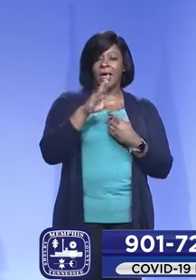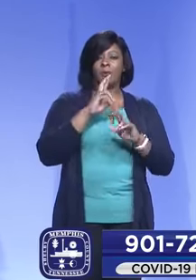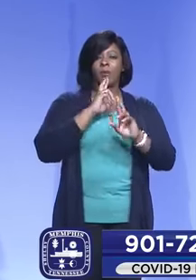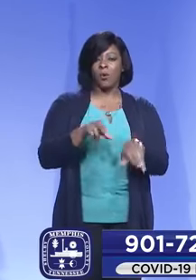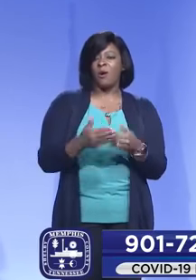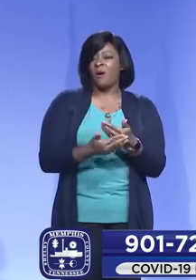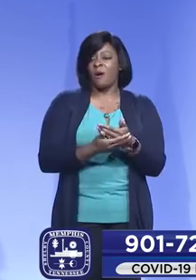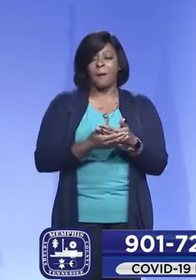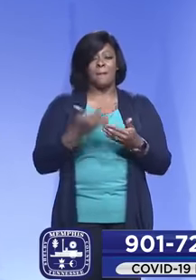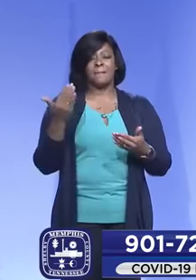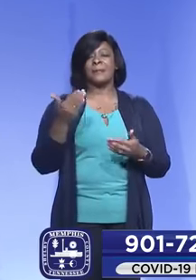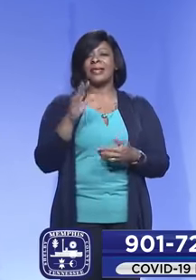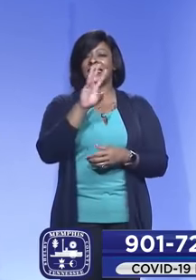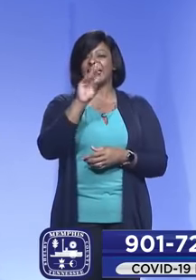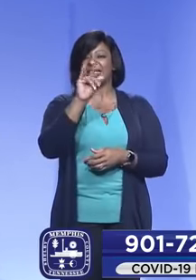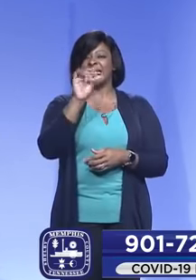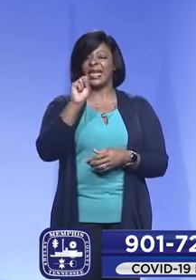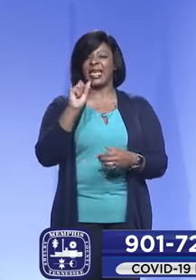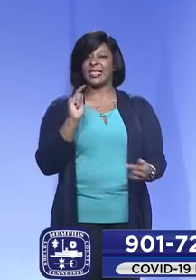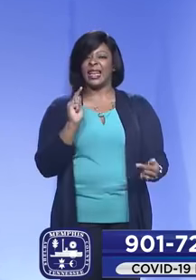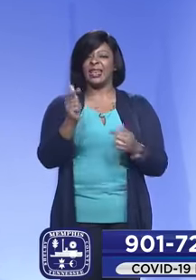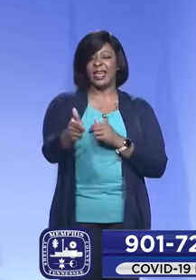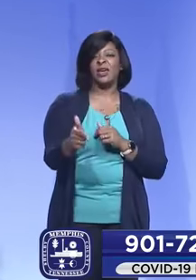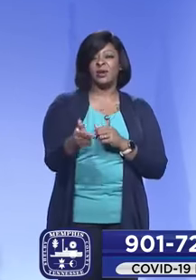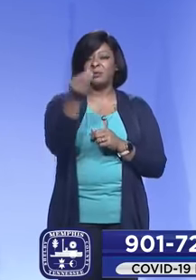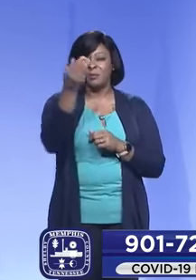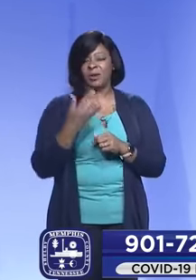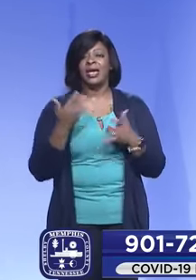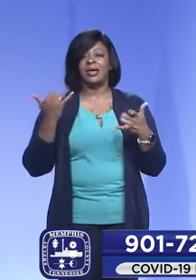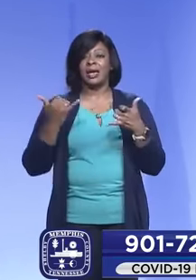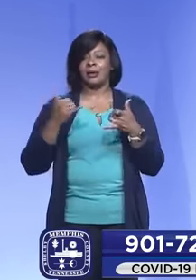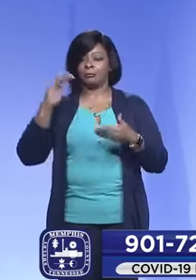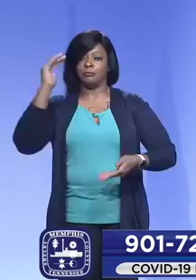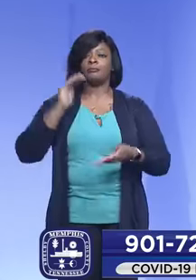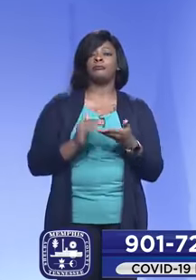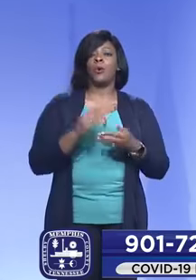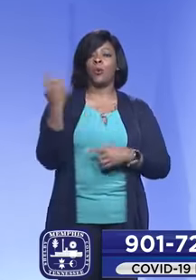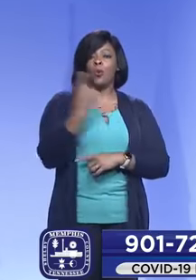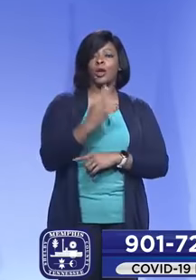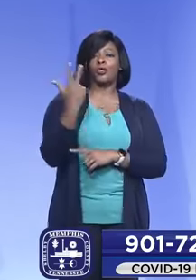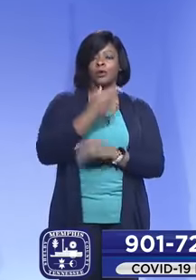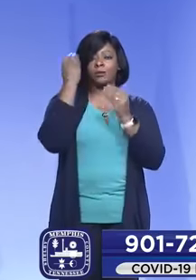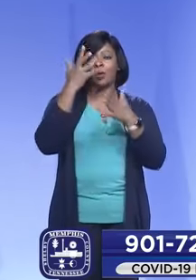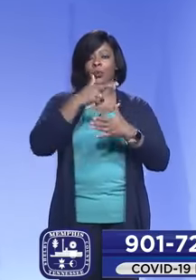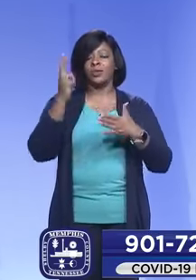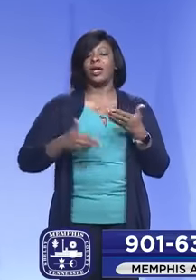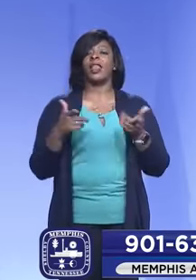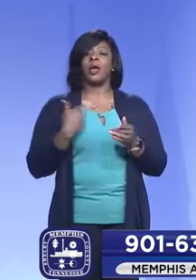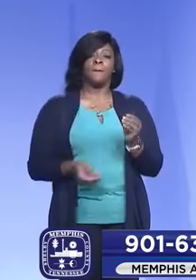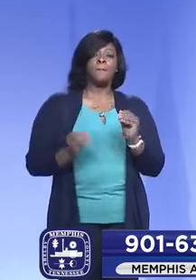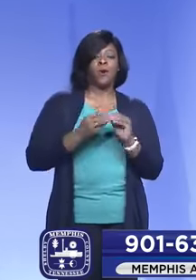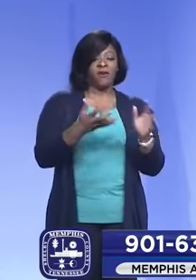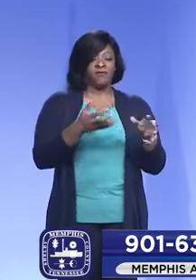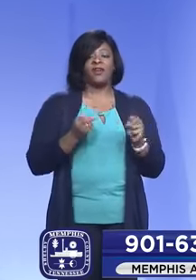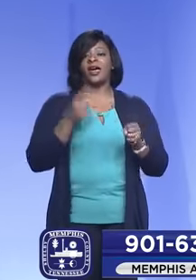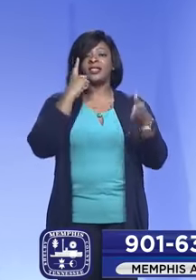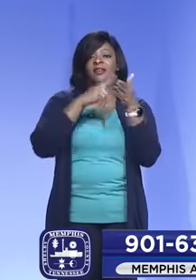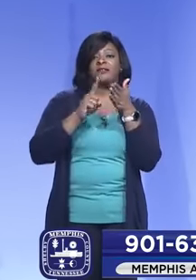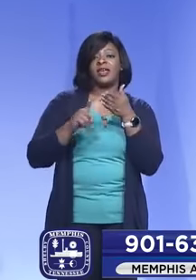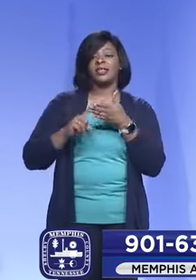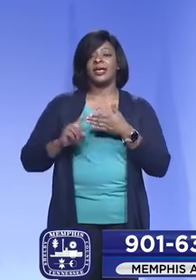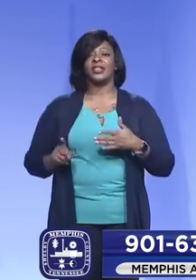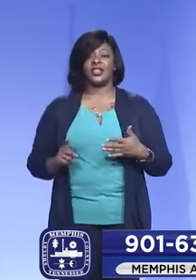at almost 60 days out. So now we're getting reports in 1 to 3 days, and that it allows us, again, to more quickly do that